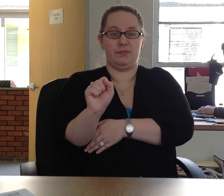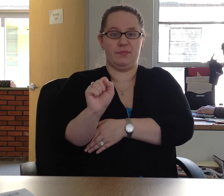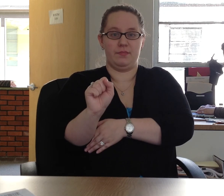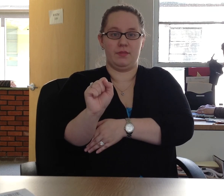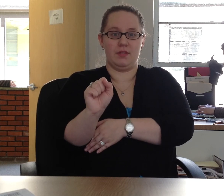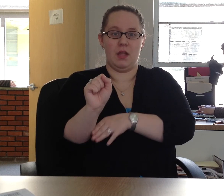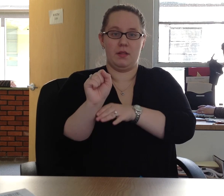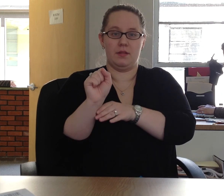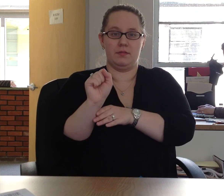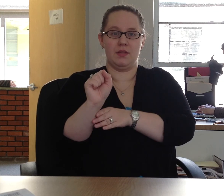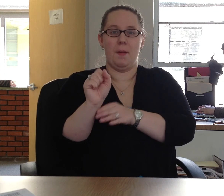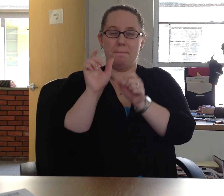microscopic plants